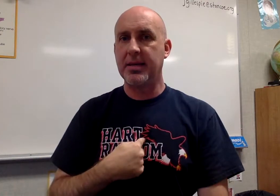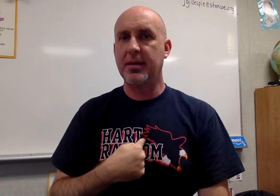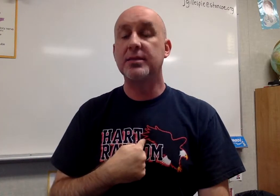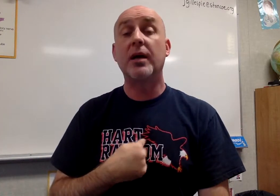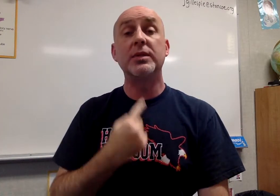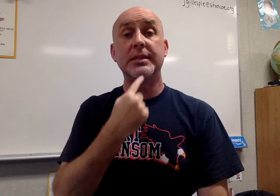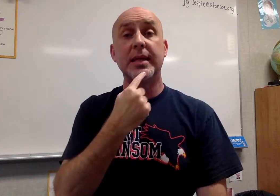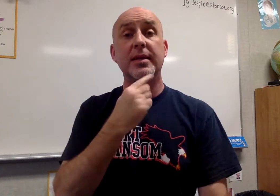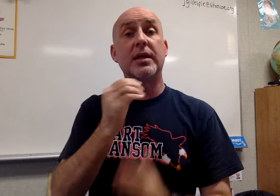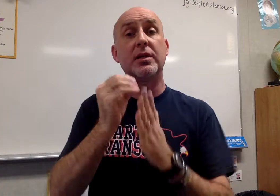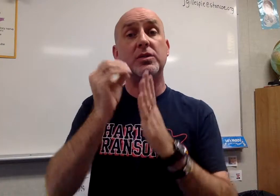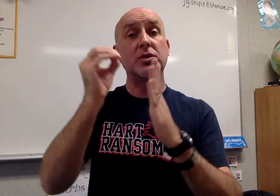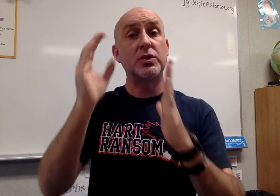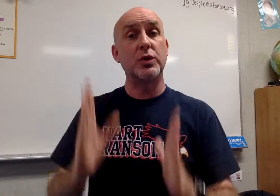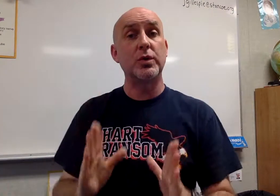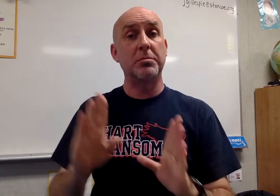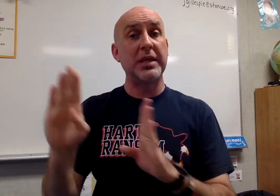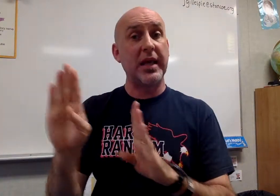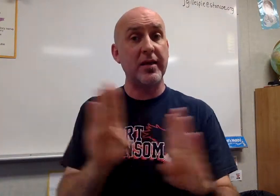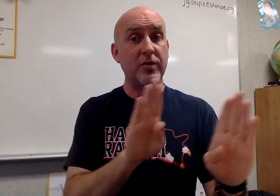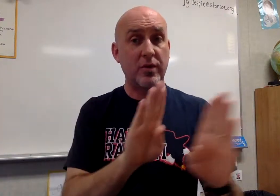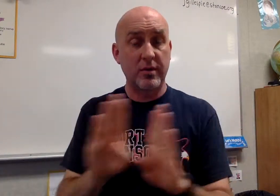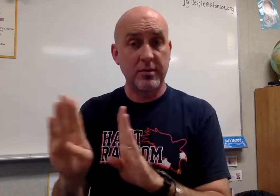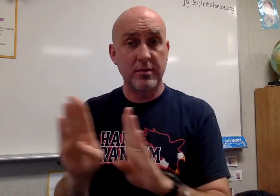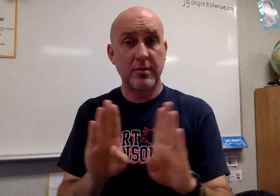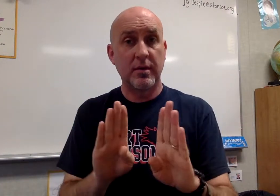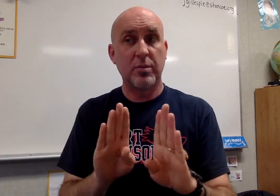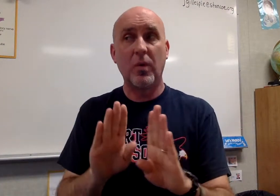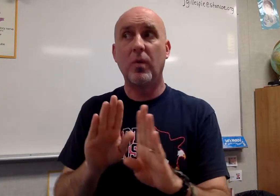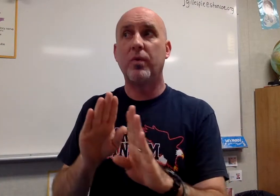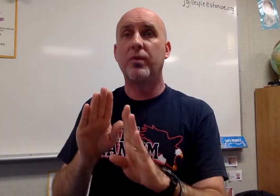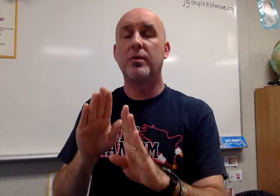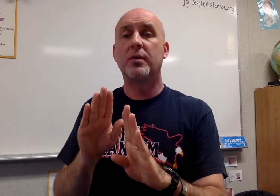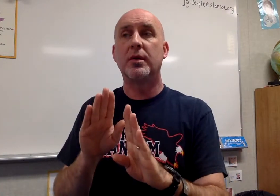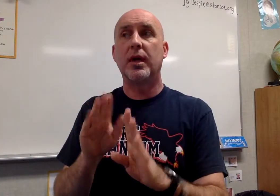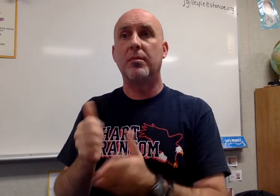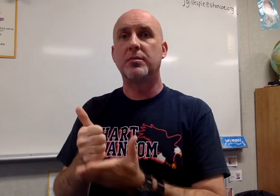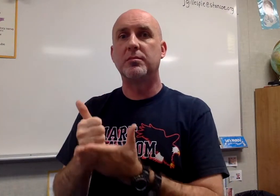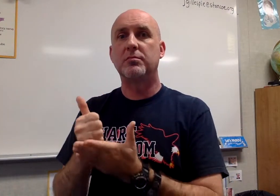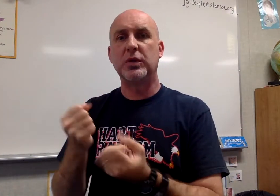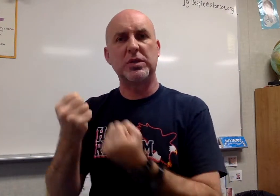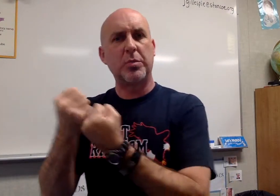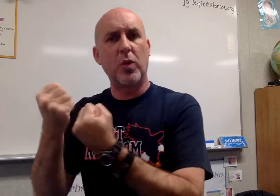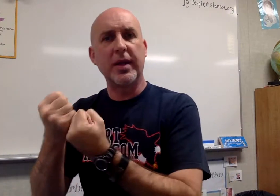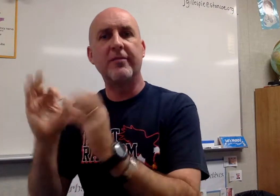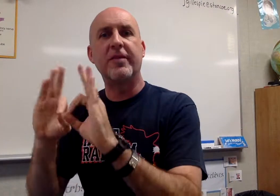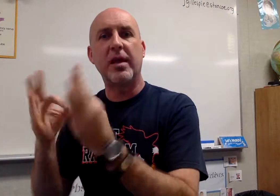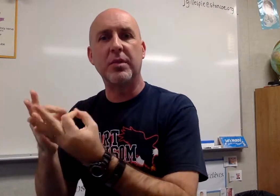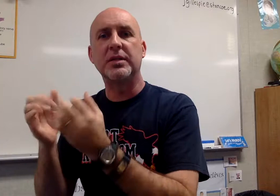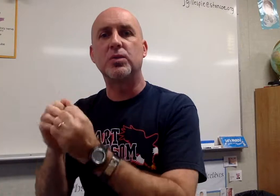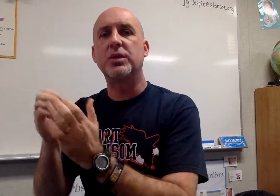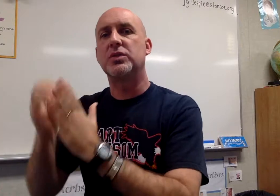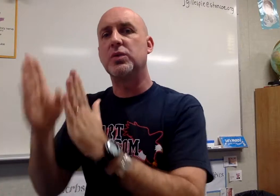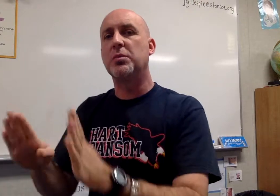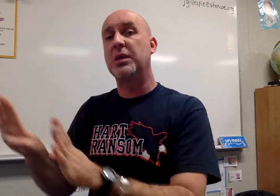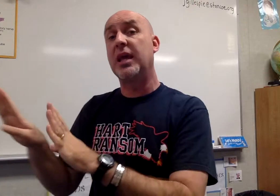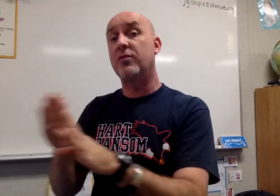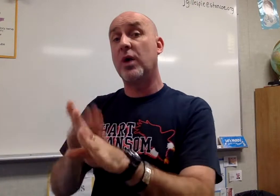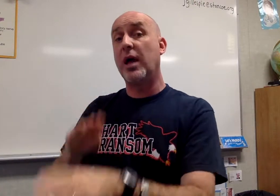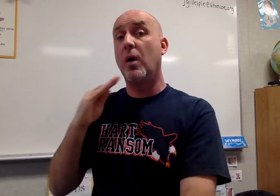as I would say that student behavior, both um, supporting families with student behavior at